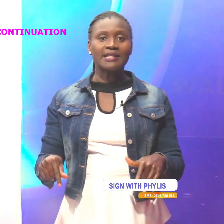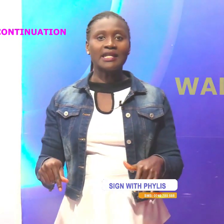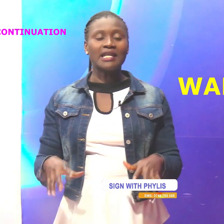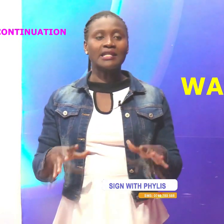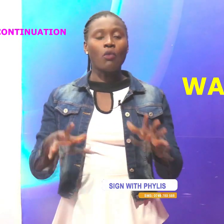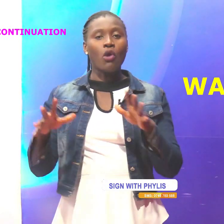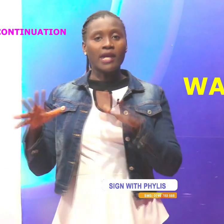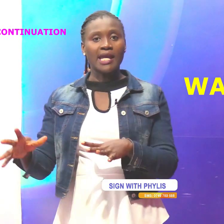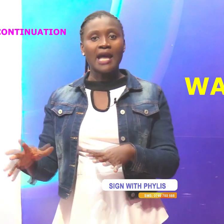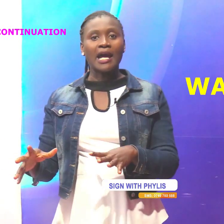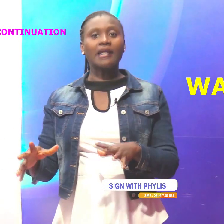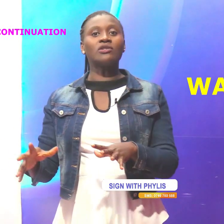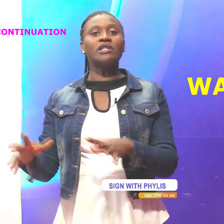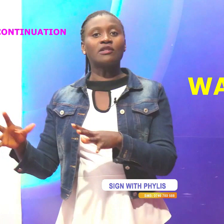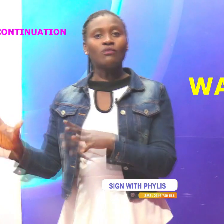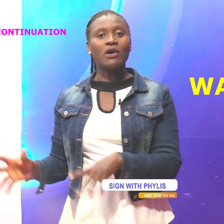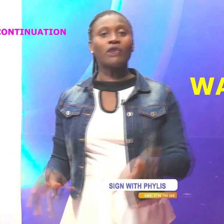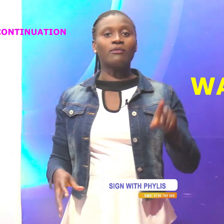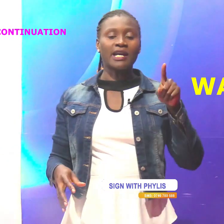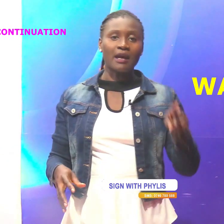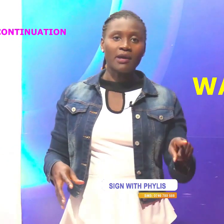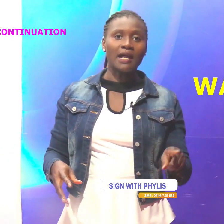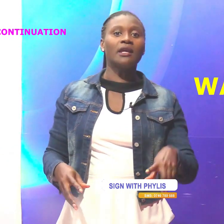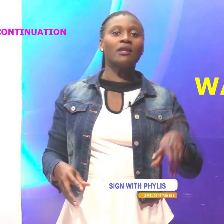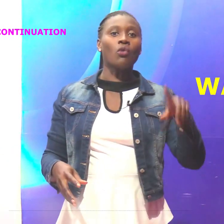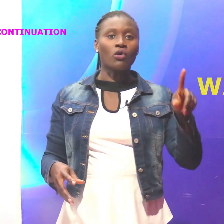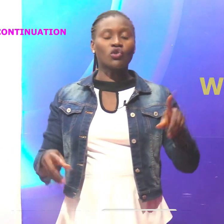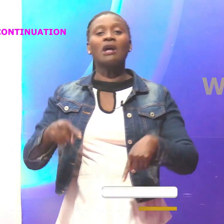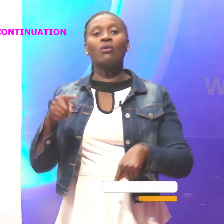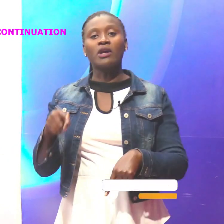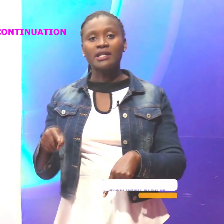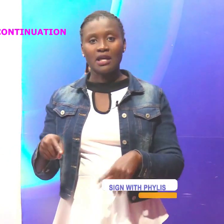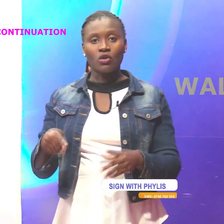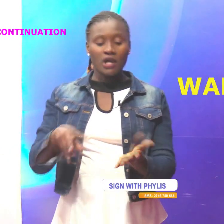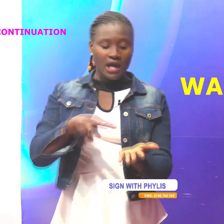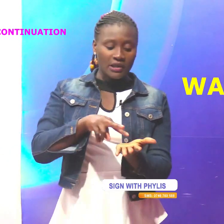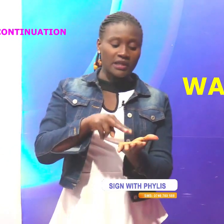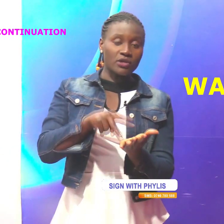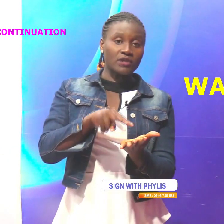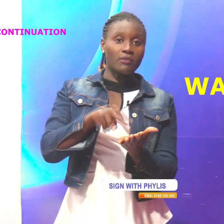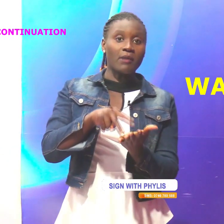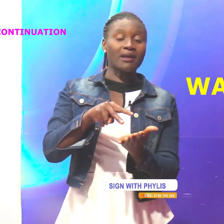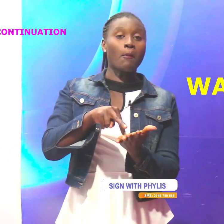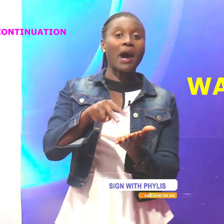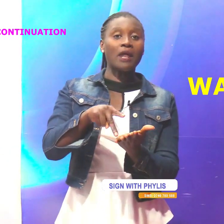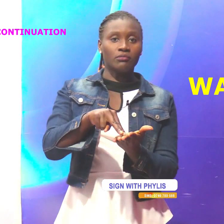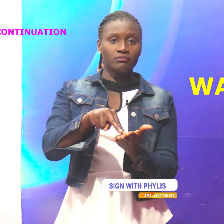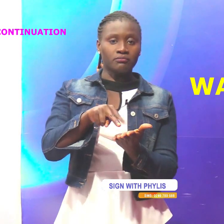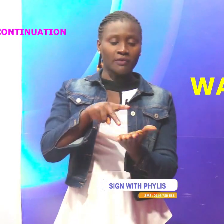say walking. I cannot just move away from the camera and then walk, showing a walking sign. No, I'll just show it from my palm, like